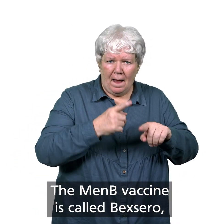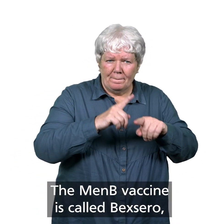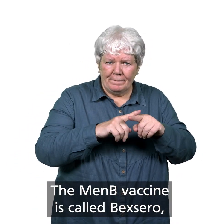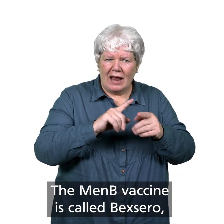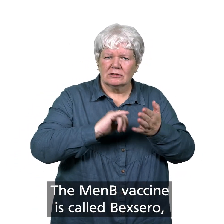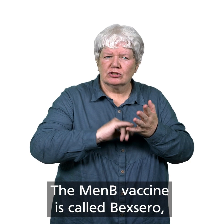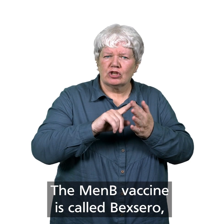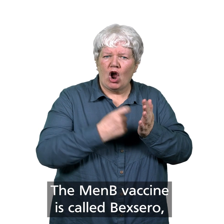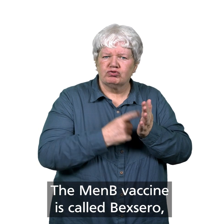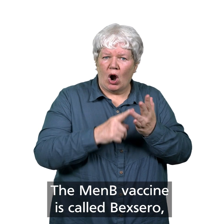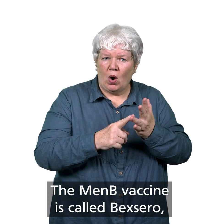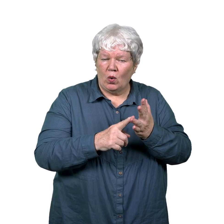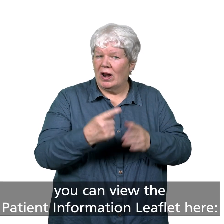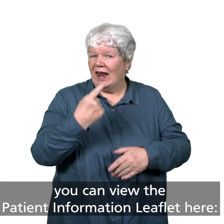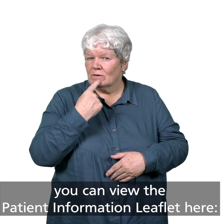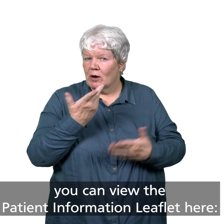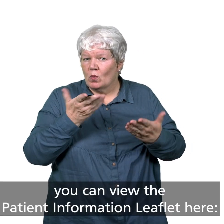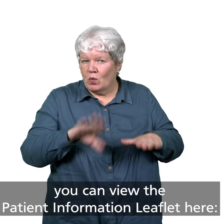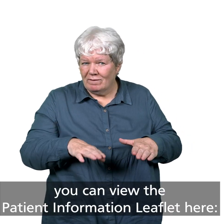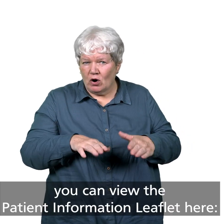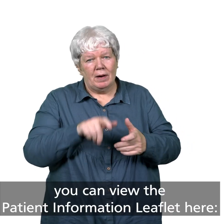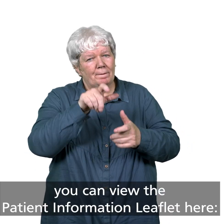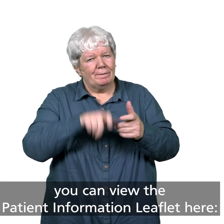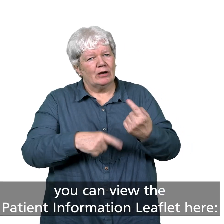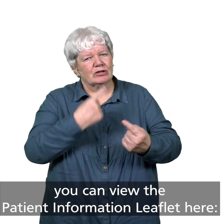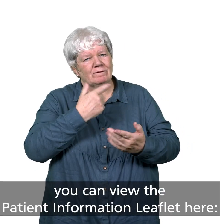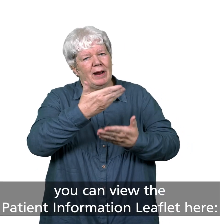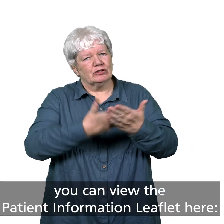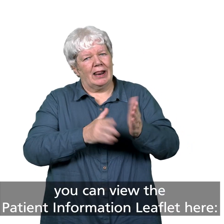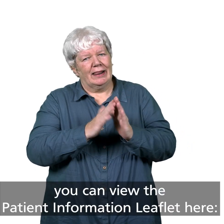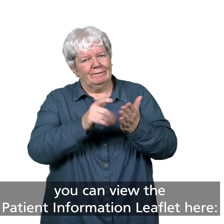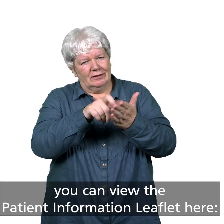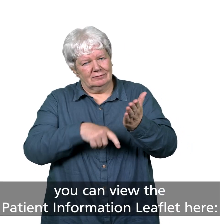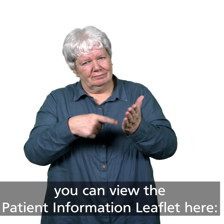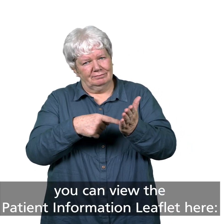Bexsero. You can view the patient information leaflet here.